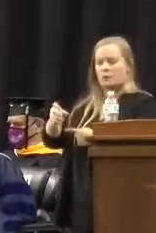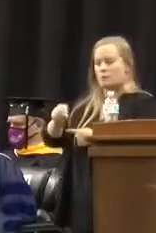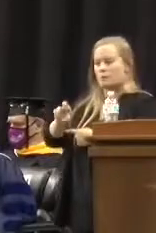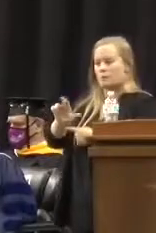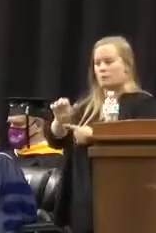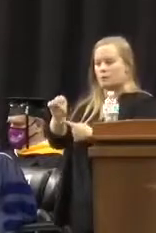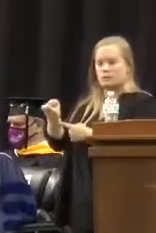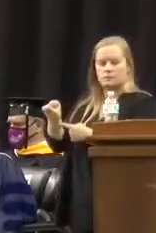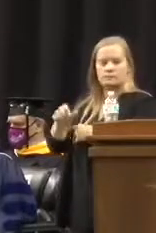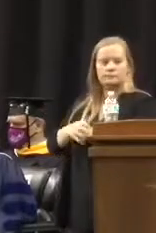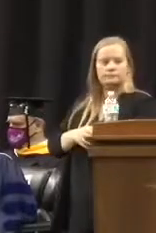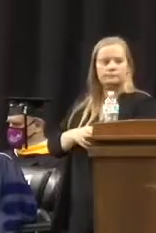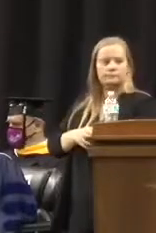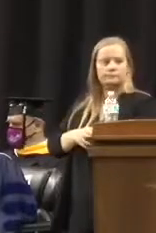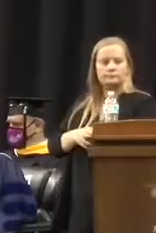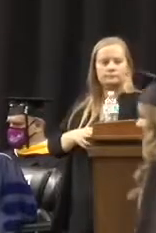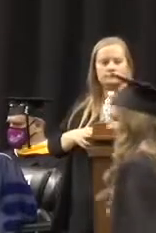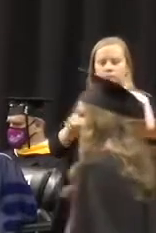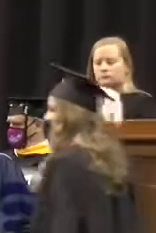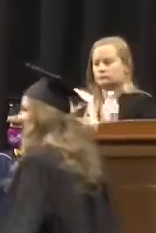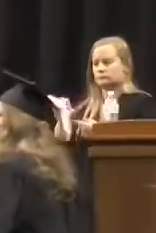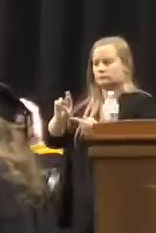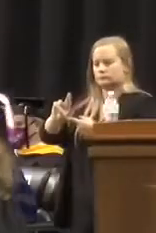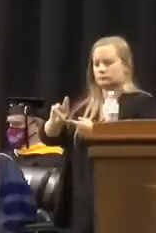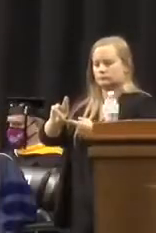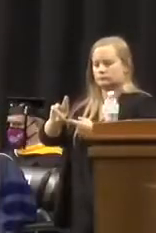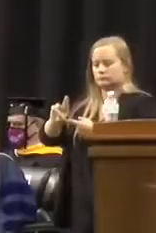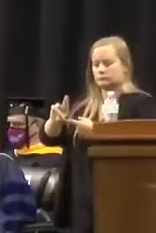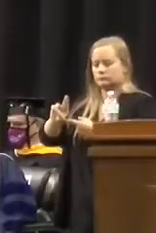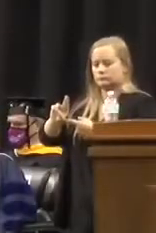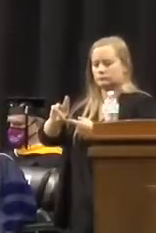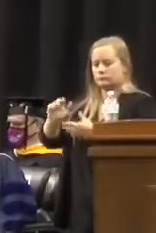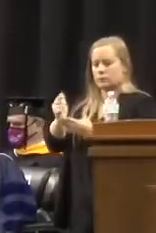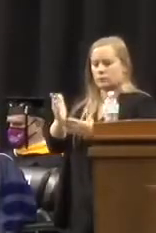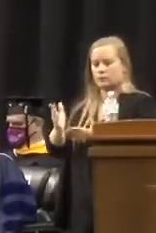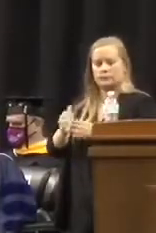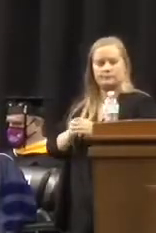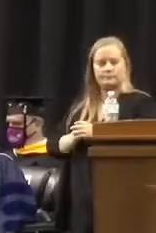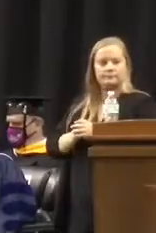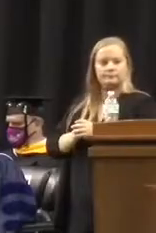Kimberly Porras, Crimson Scholar Graduate.